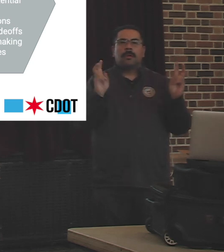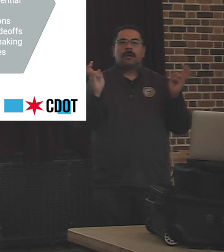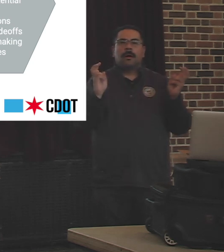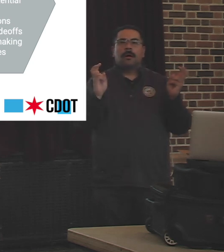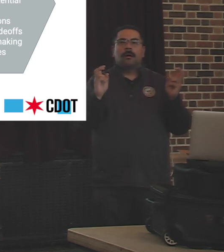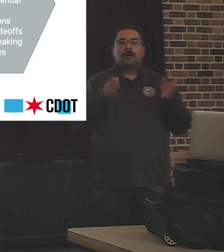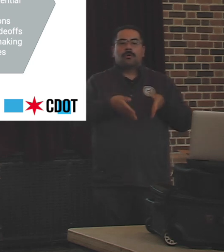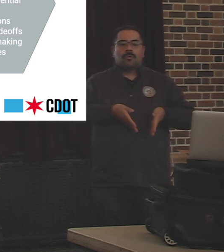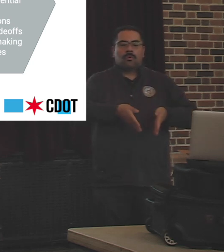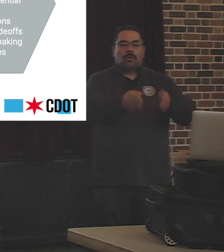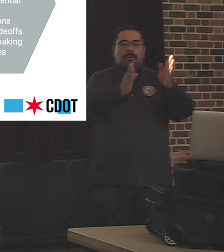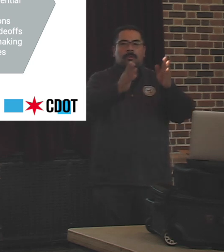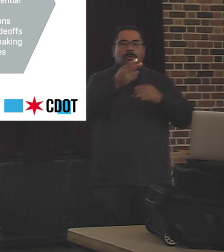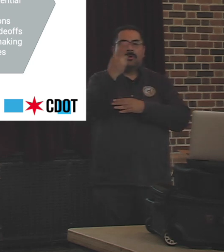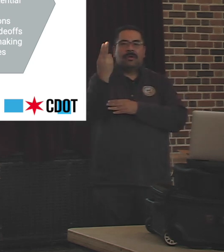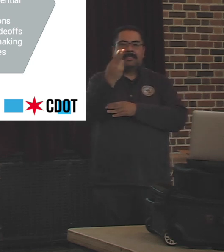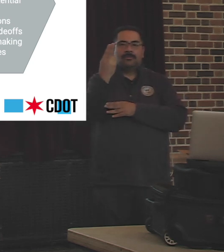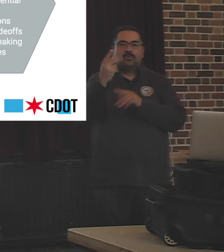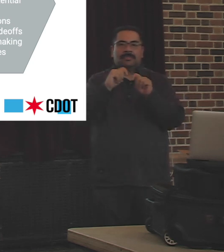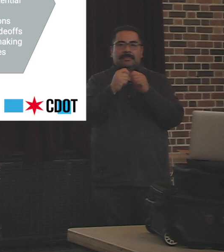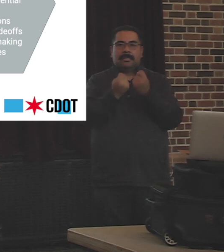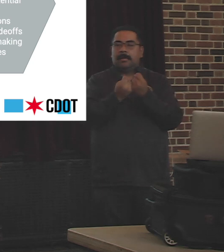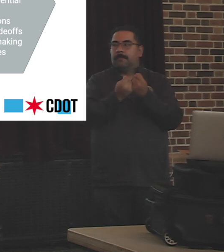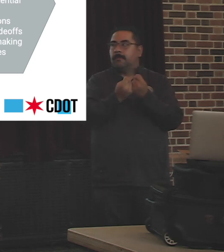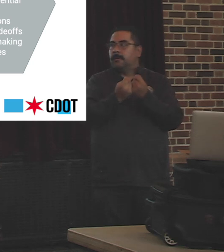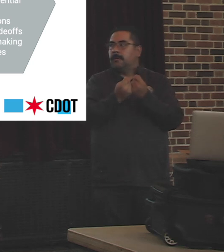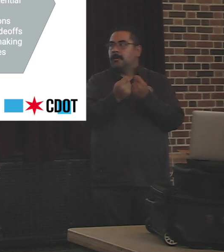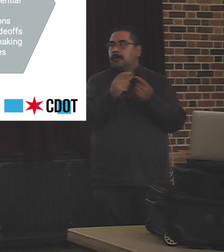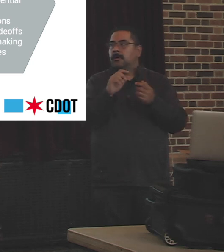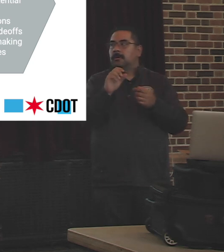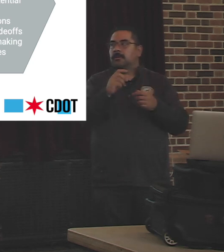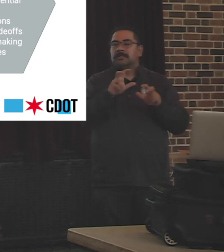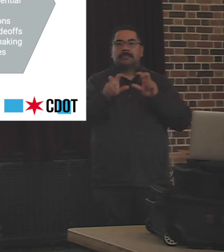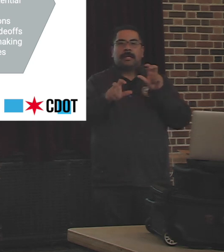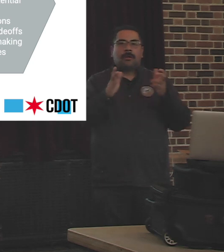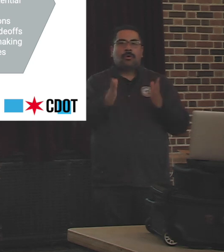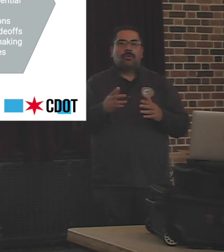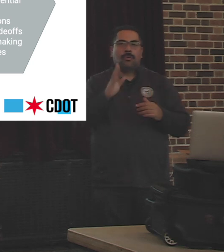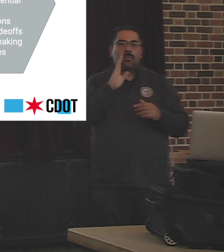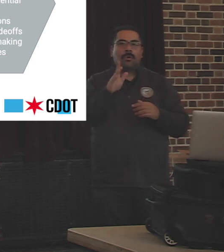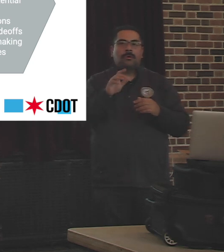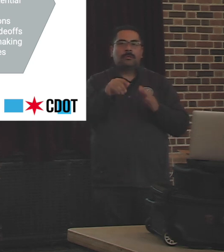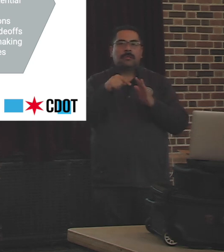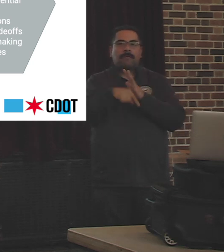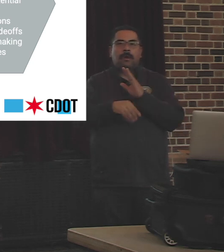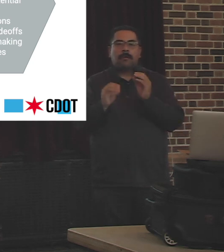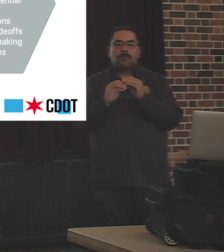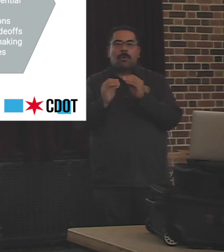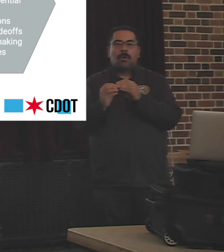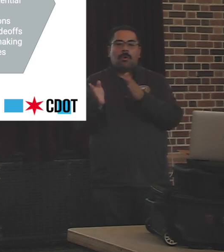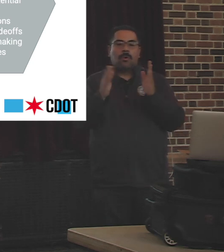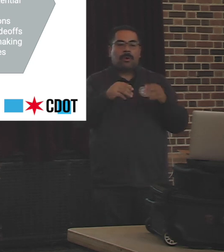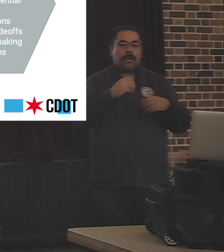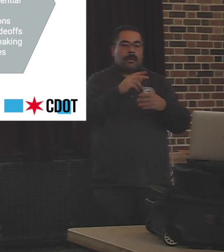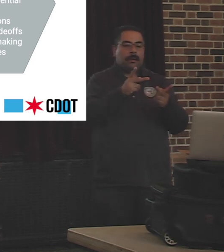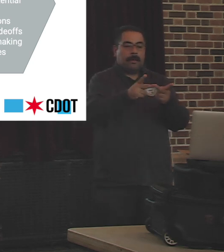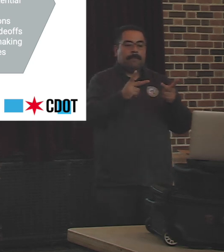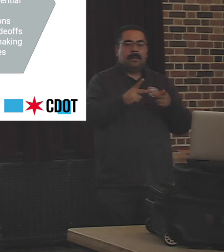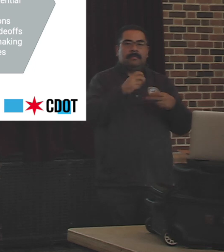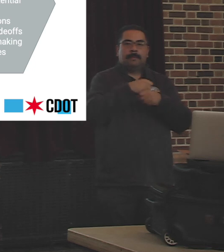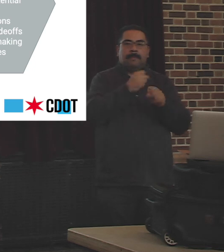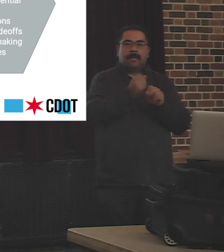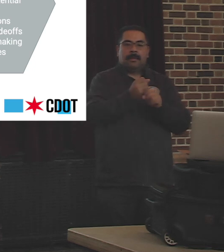a corridor history team as part of our stakeholder group, which has helped us define that further. We had a placemaking workshop in October